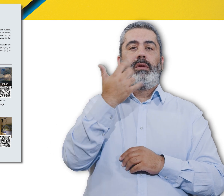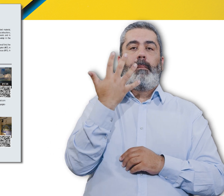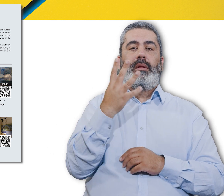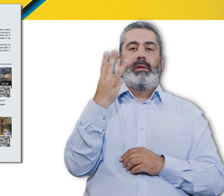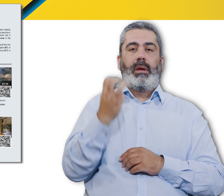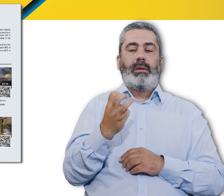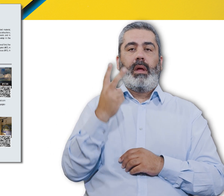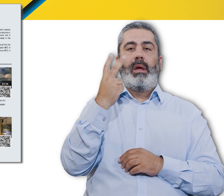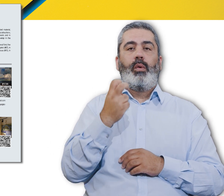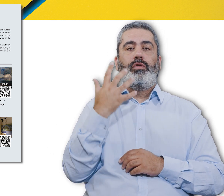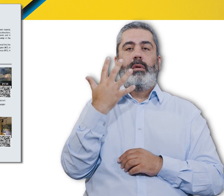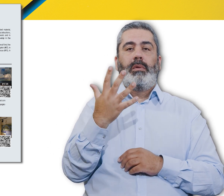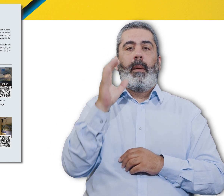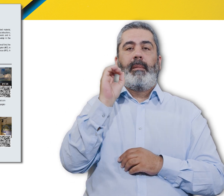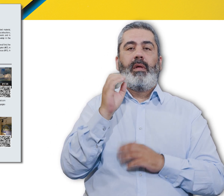26,560